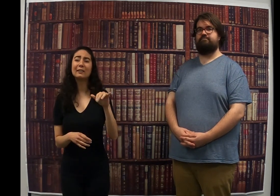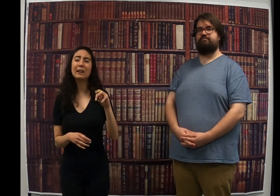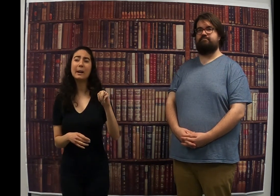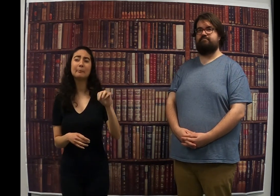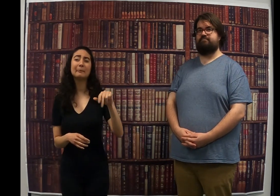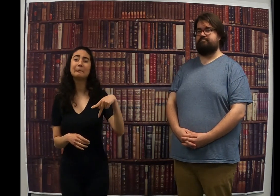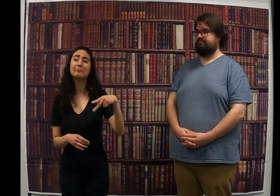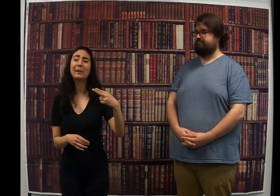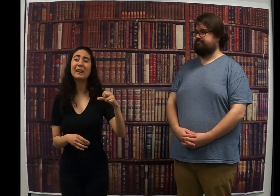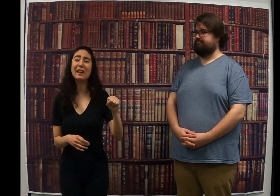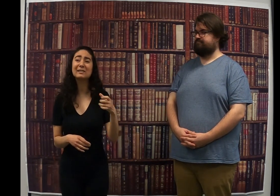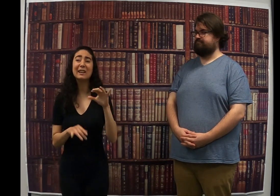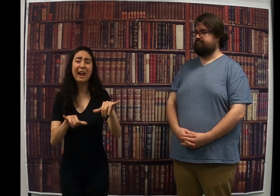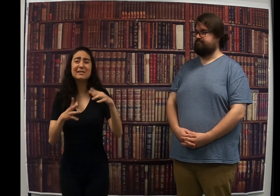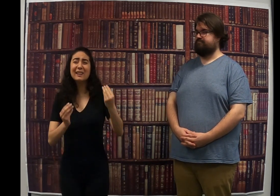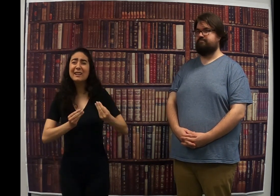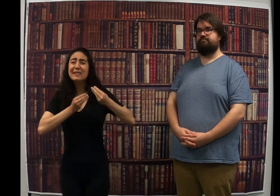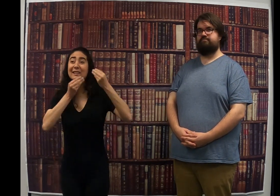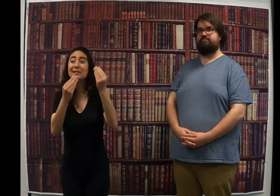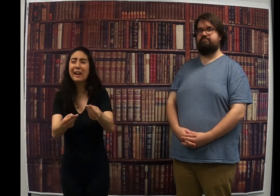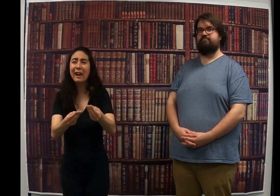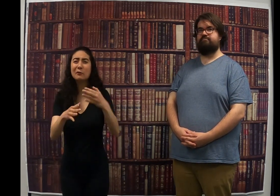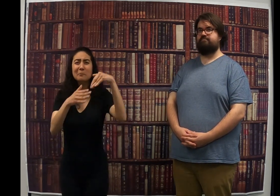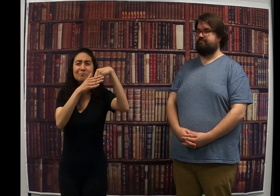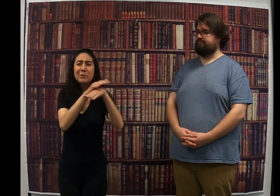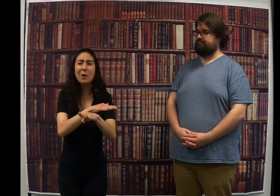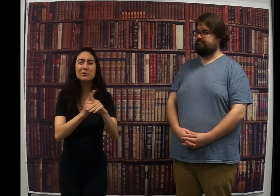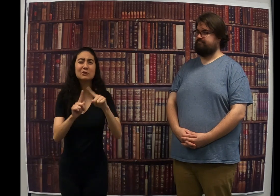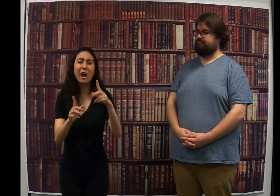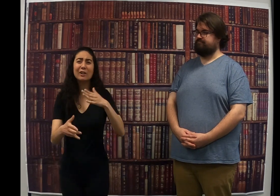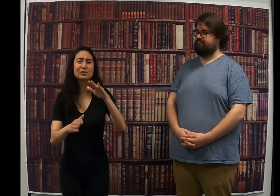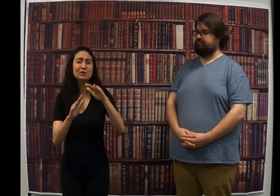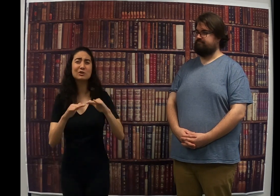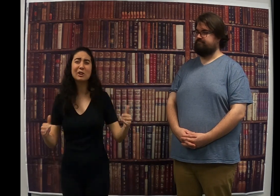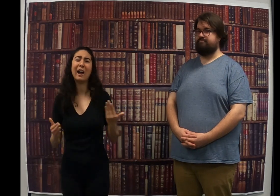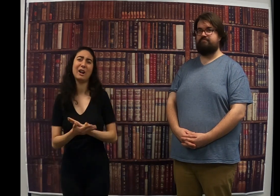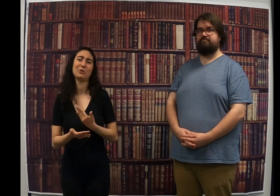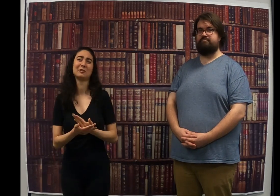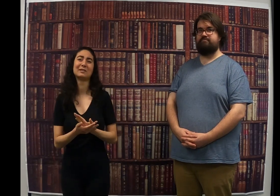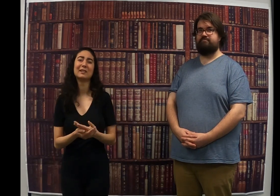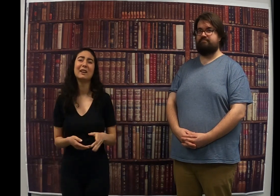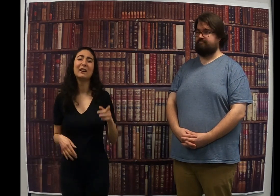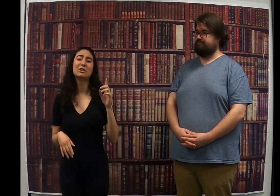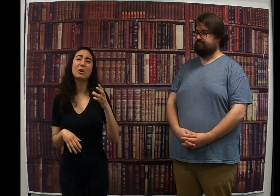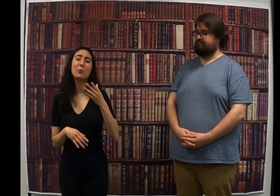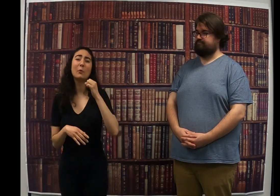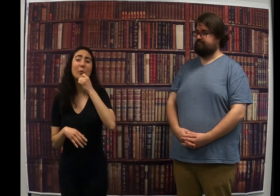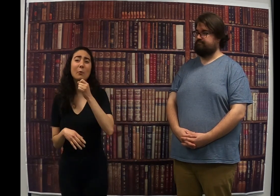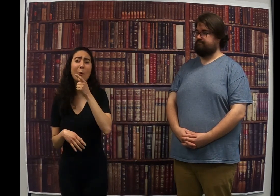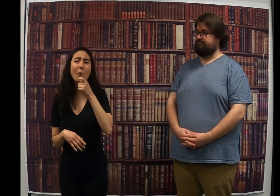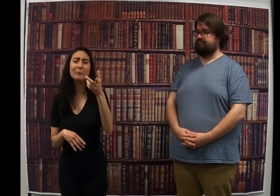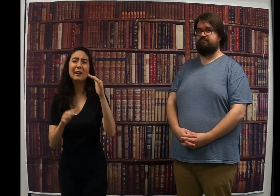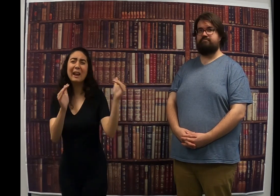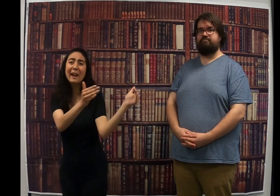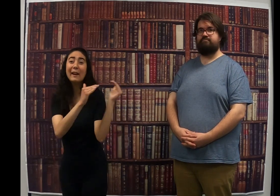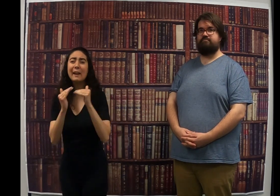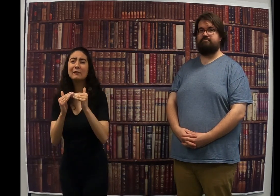of nymphs that gave birth to a child whom, even then, one could fall in love with,